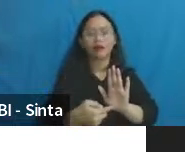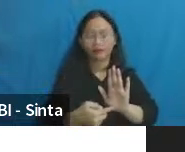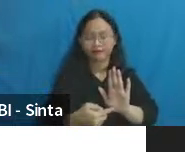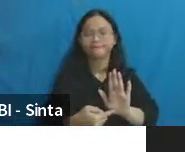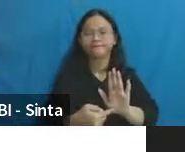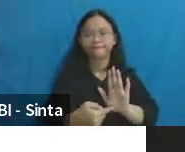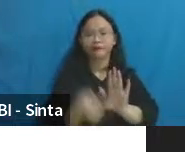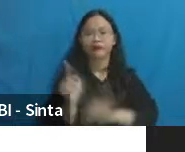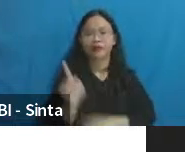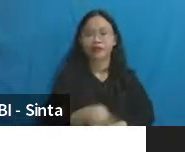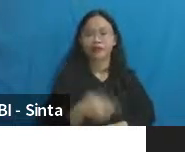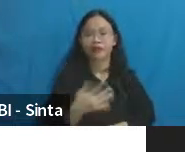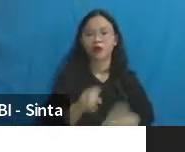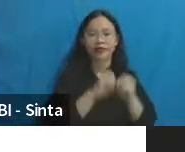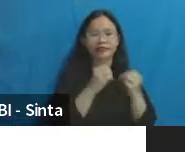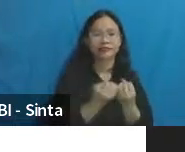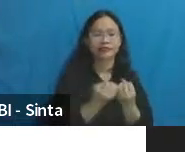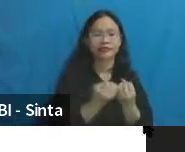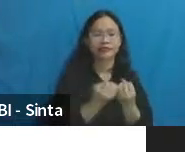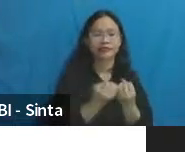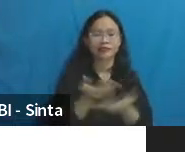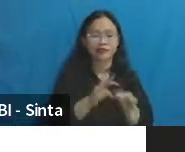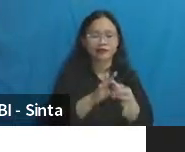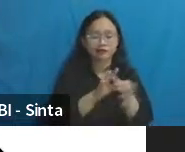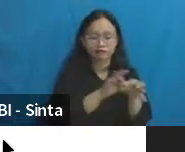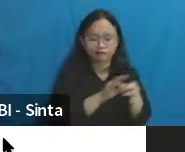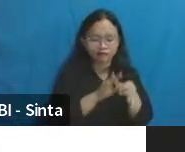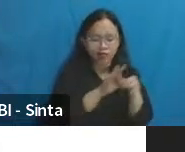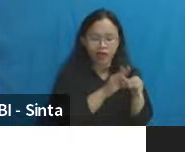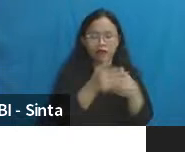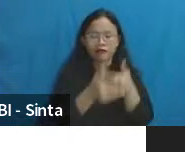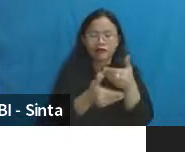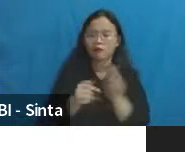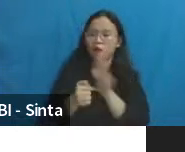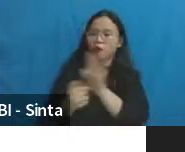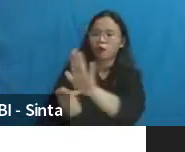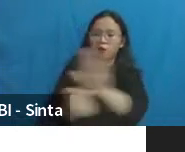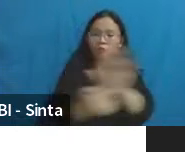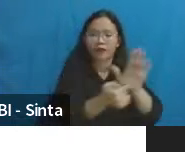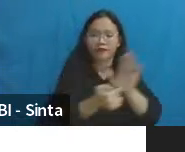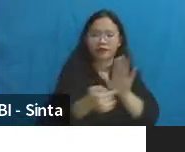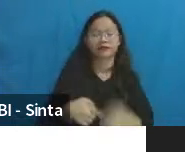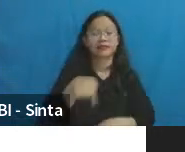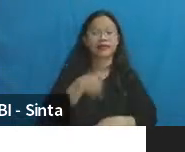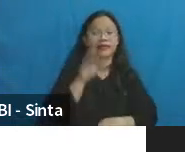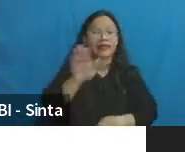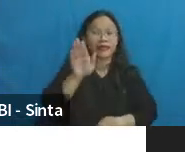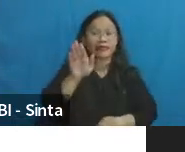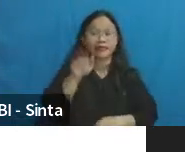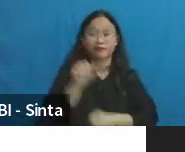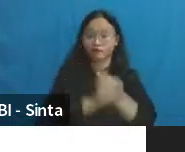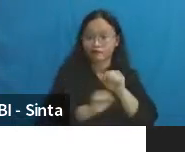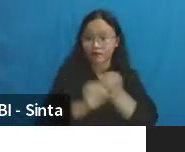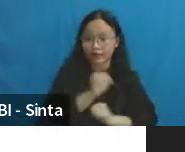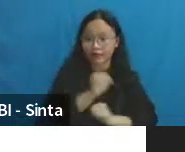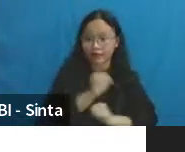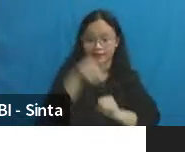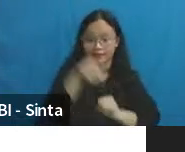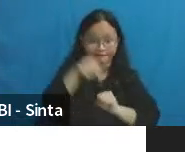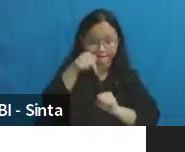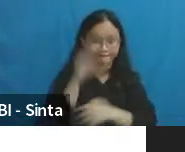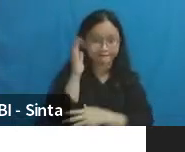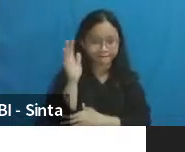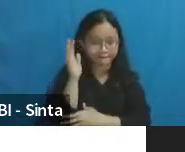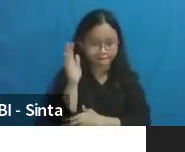today. Over the course of this presentation, which will draw on our latest report at